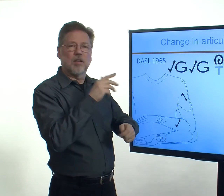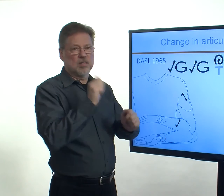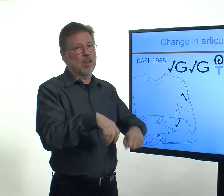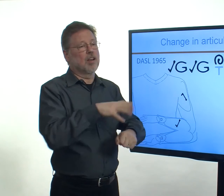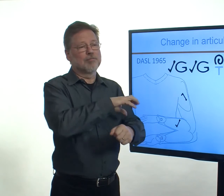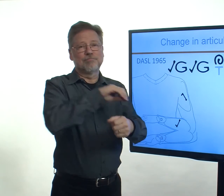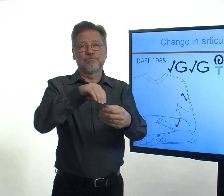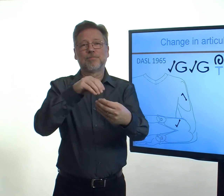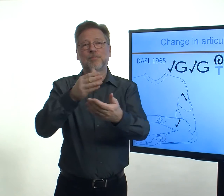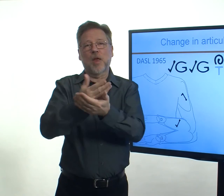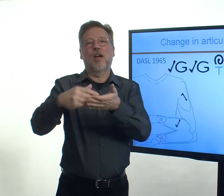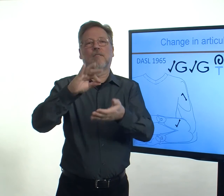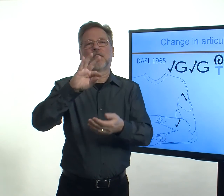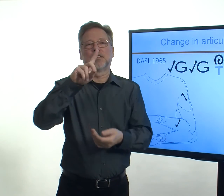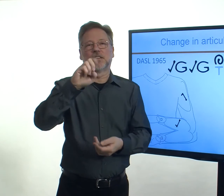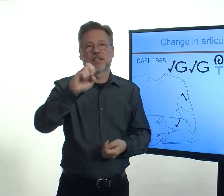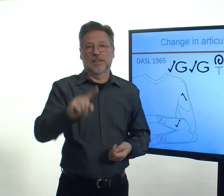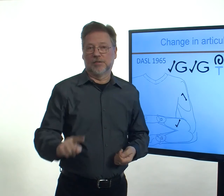can also be a part of des.